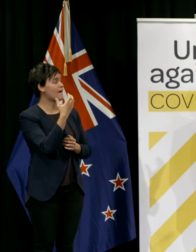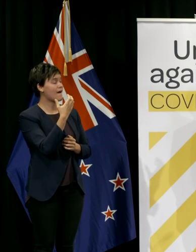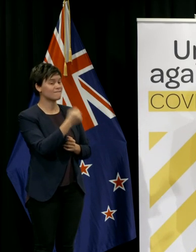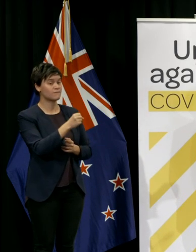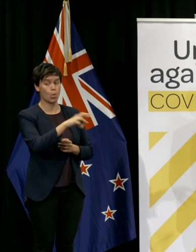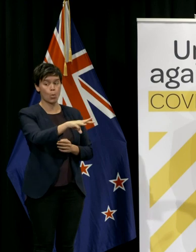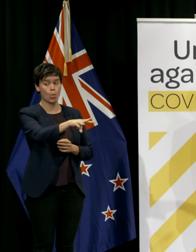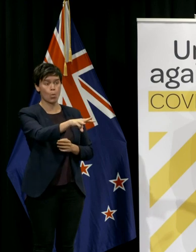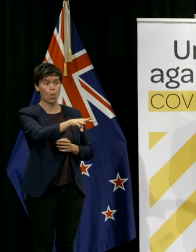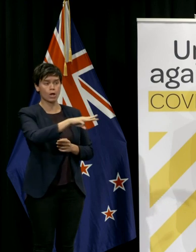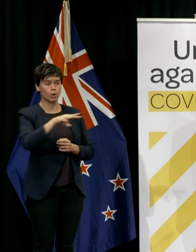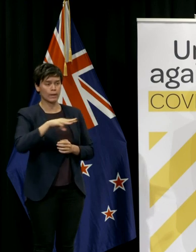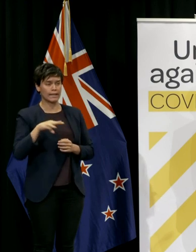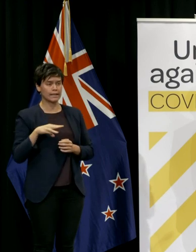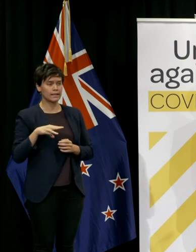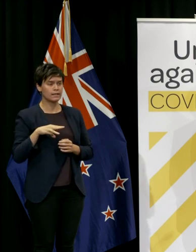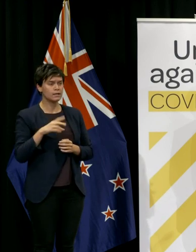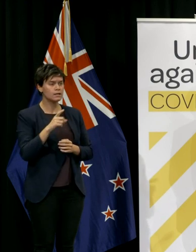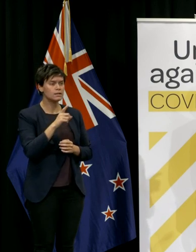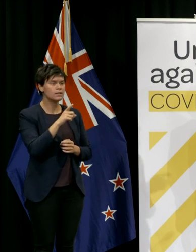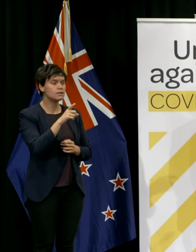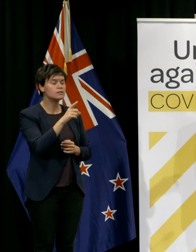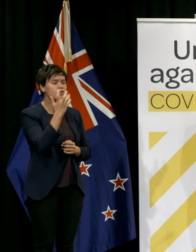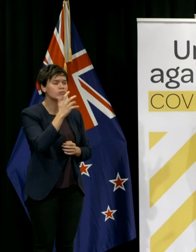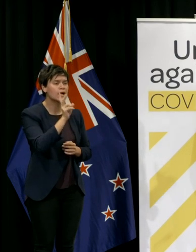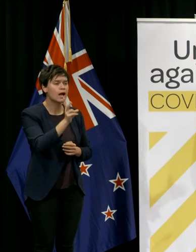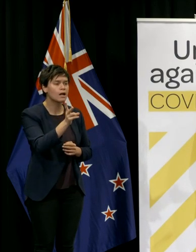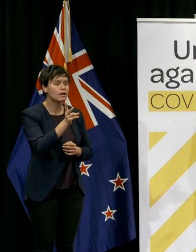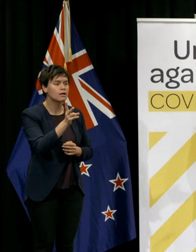their community. Are they legally able to do that? Sorry?